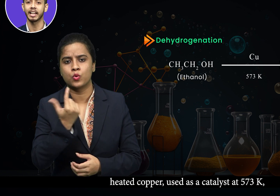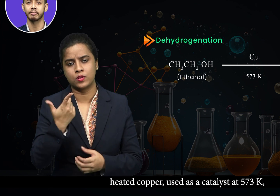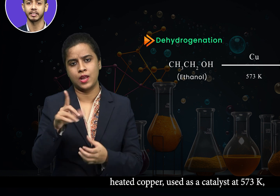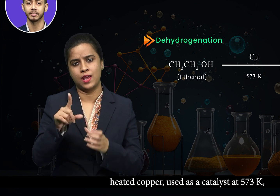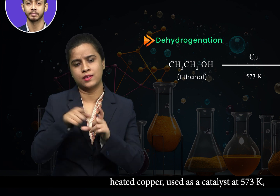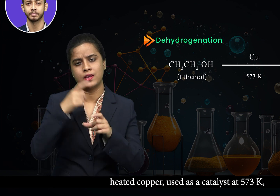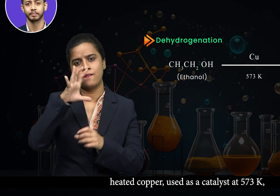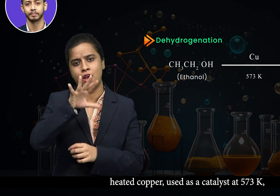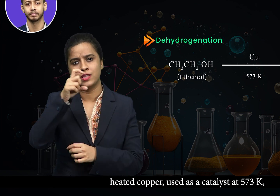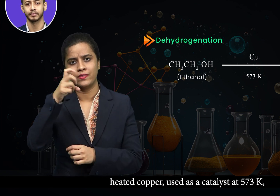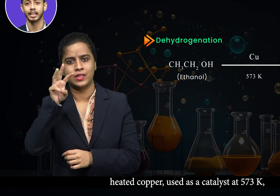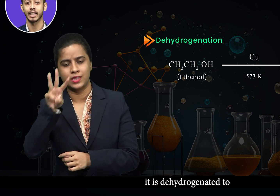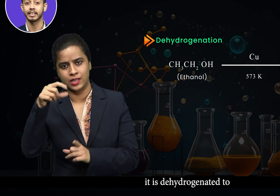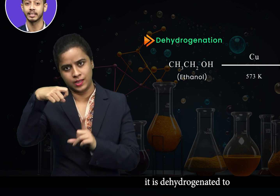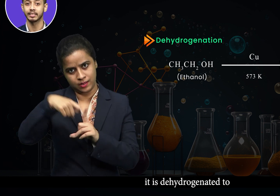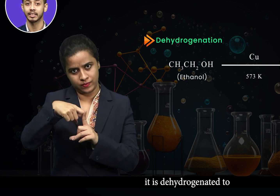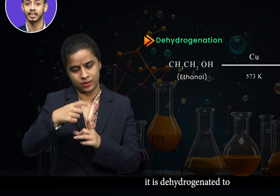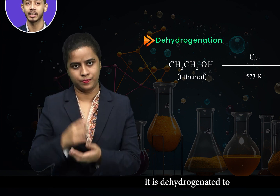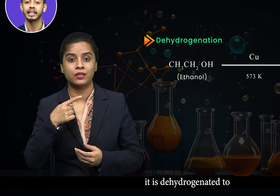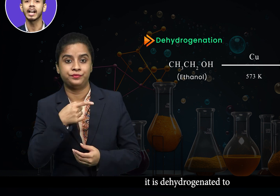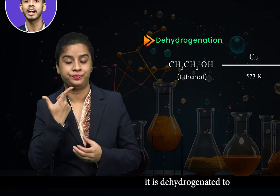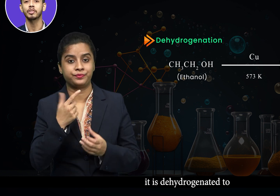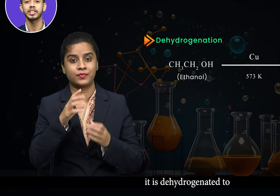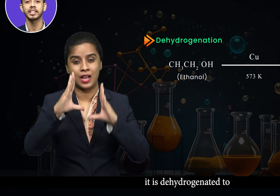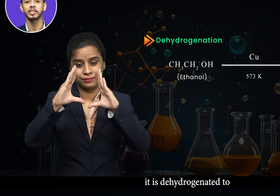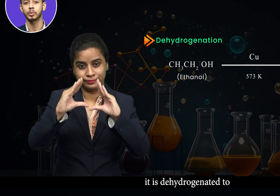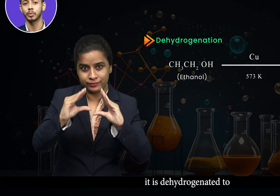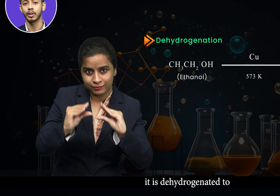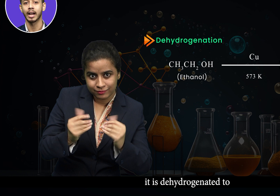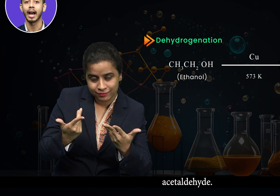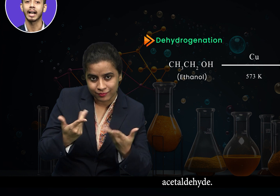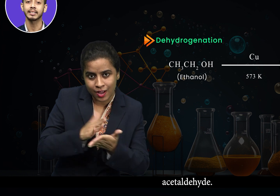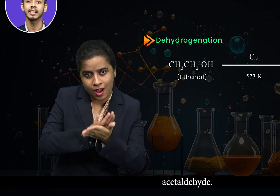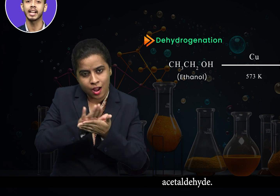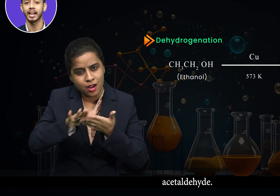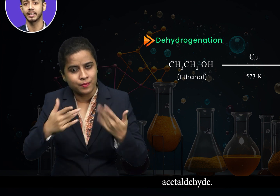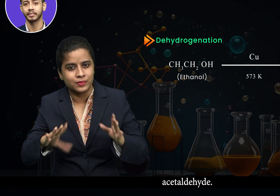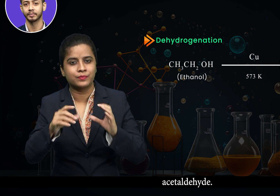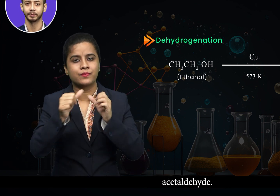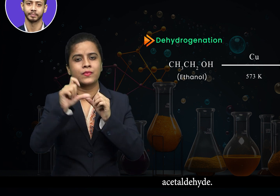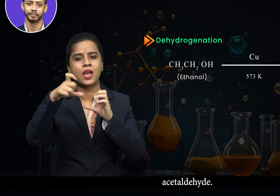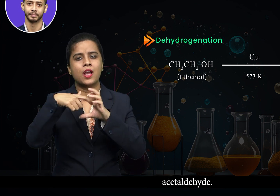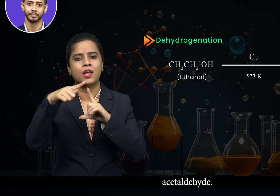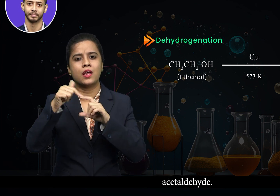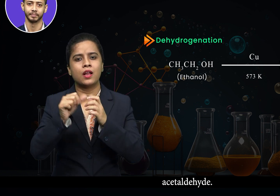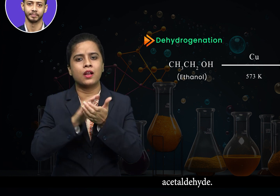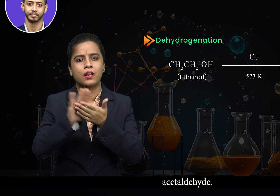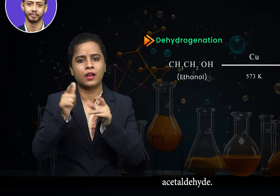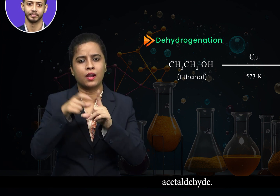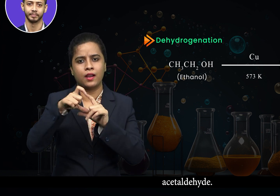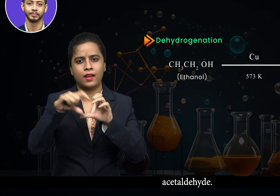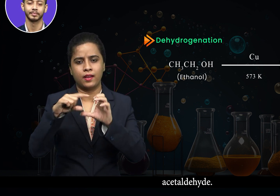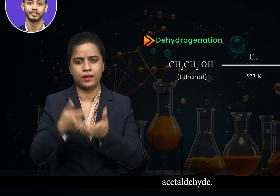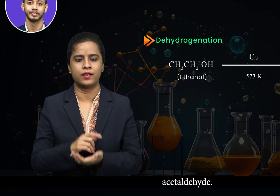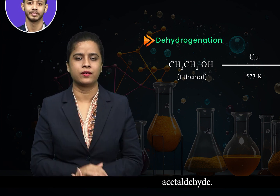573 Kelvin, it is dehydrogenated to acetaldehyde.